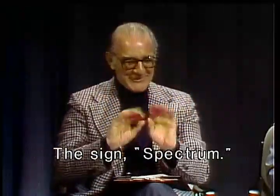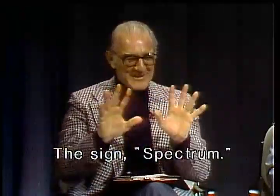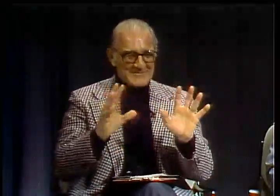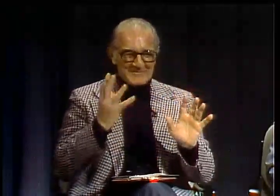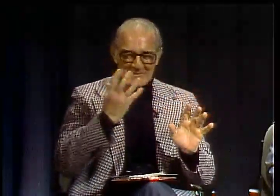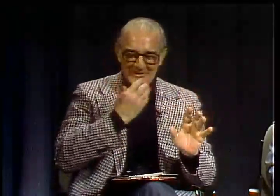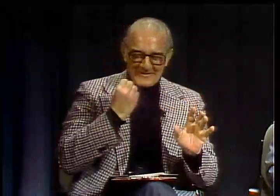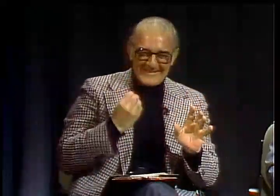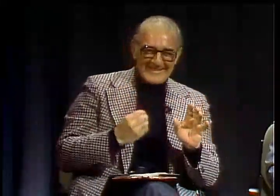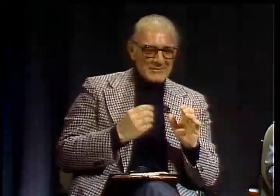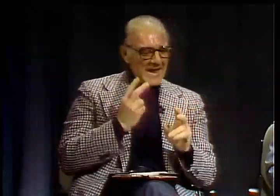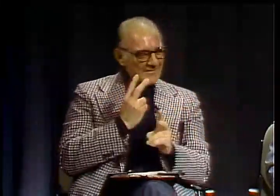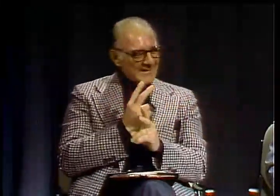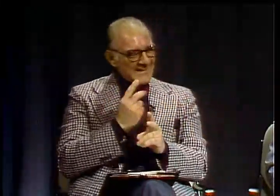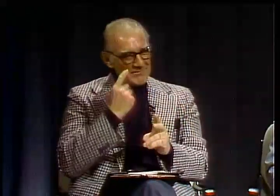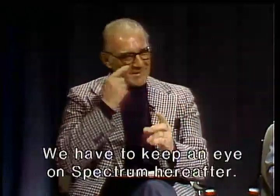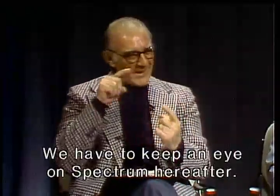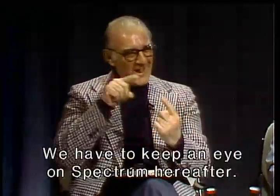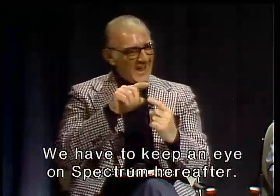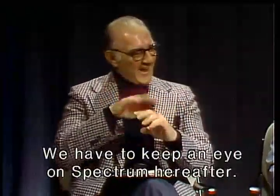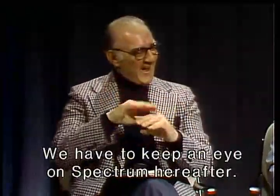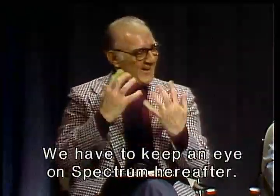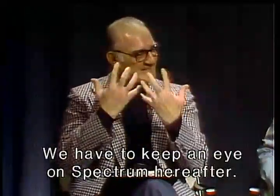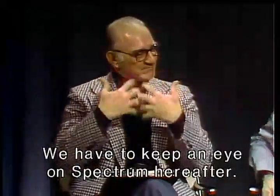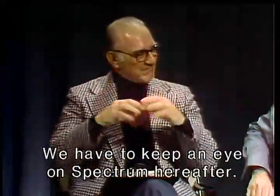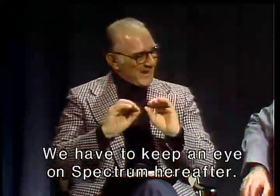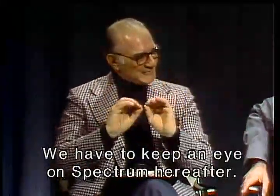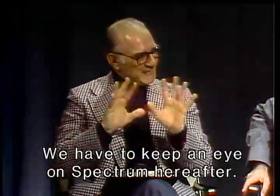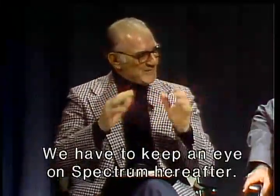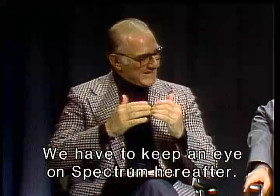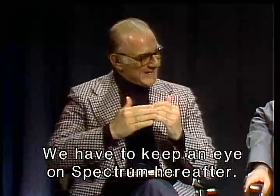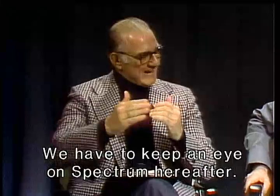Spectrum. We have to keep an eye on the spectrum